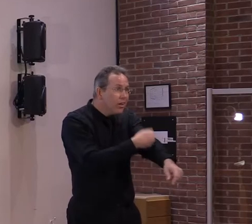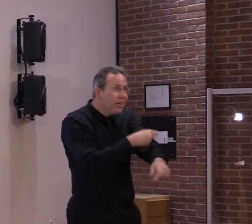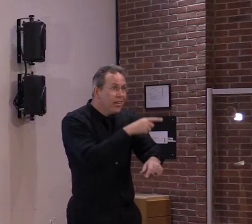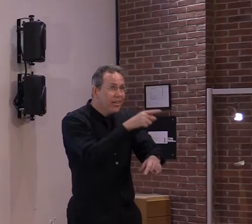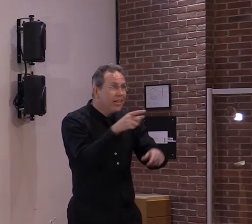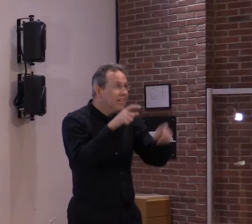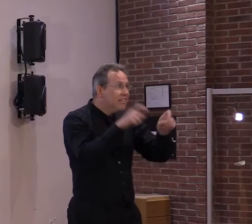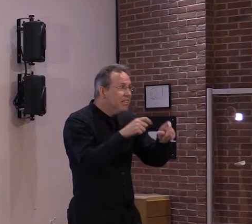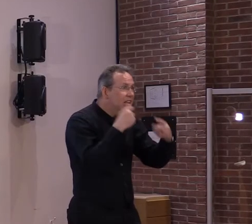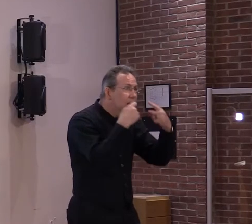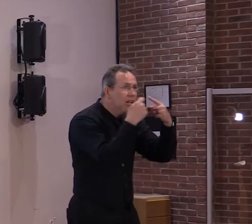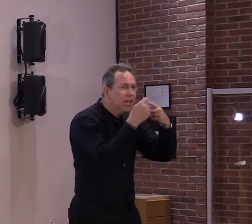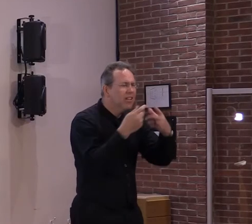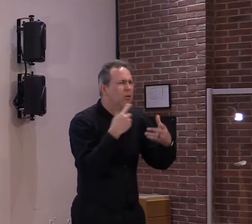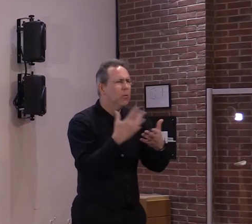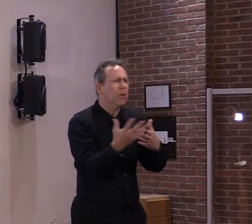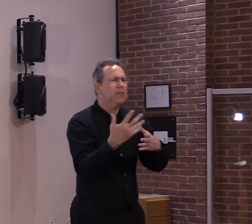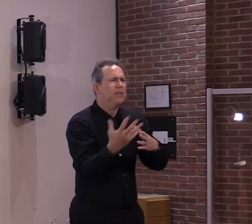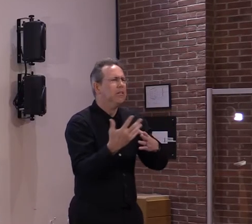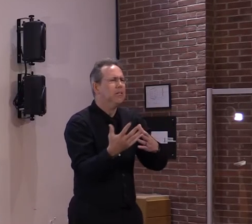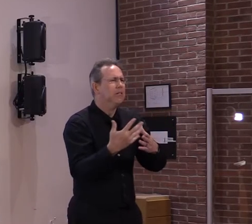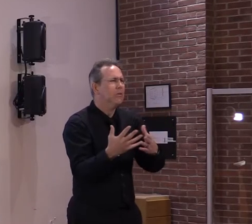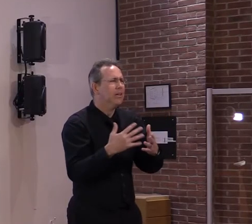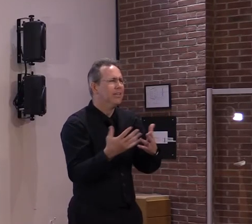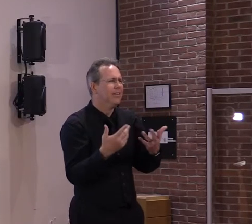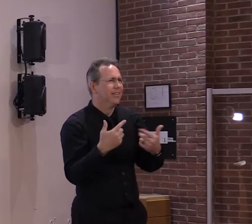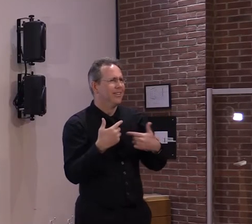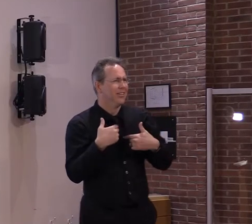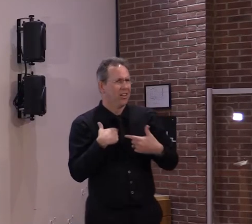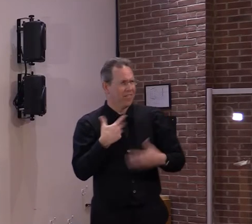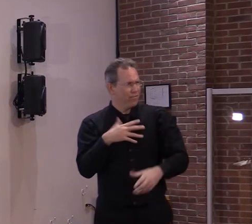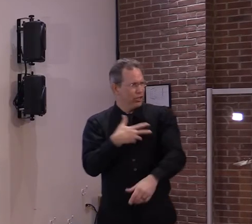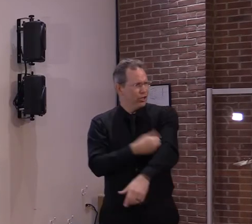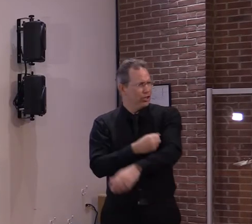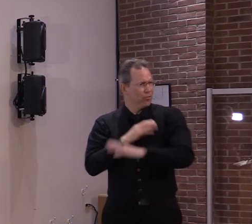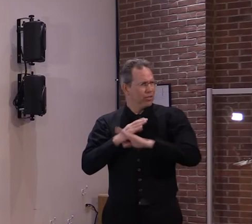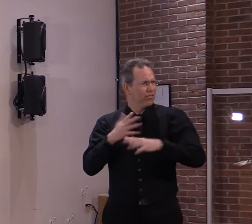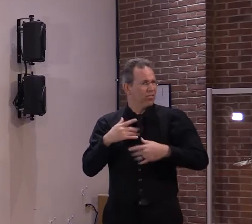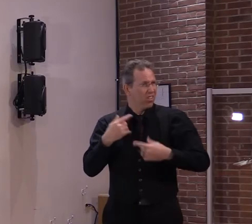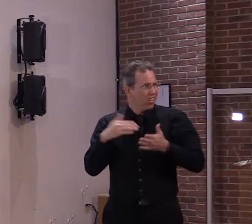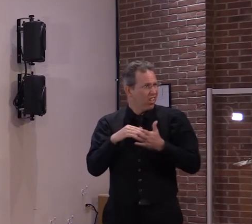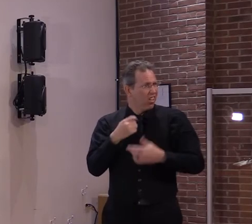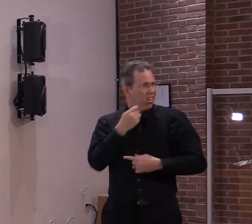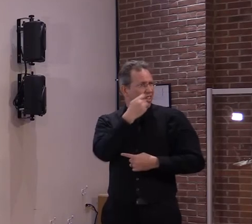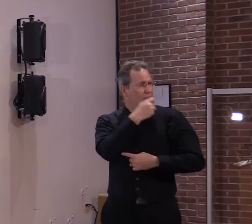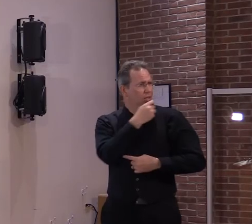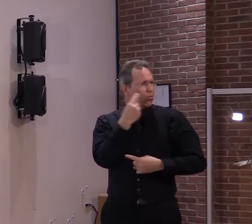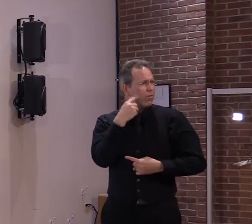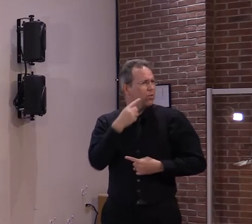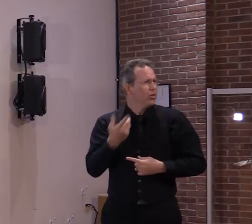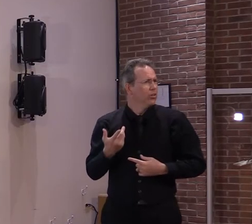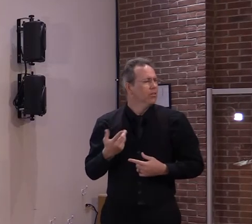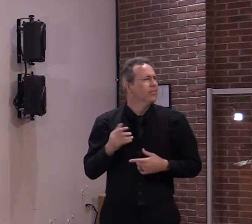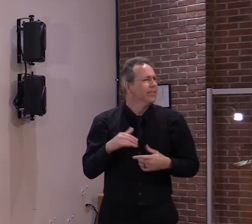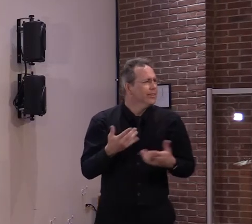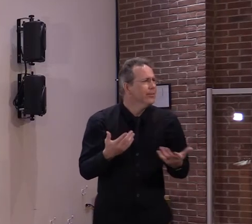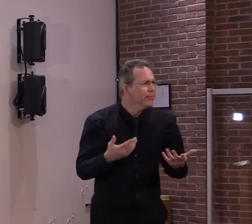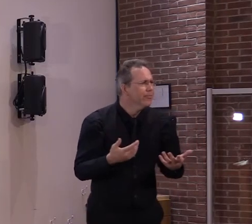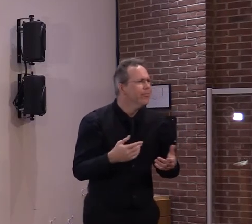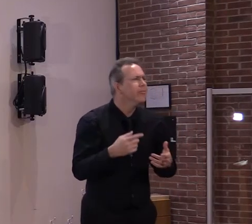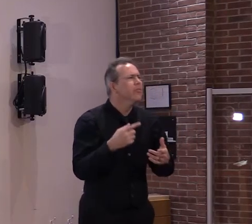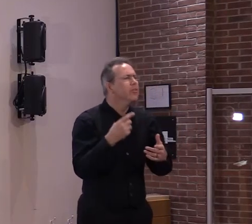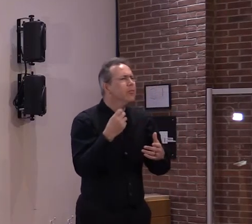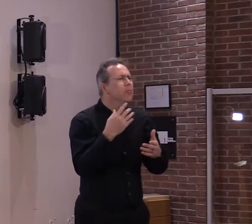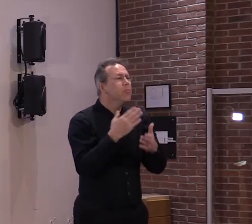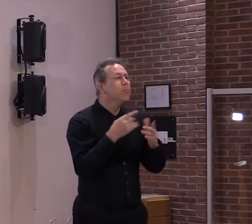is. More importantly, we want to know, out of people who have been fully vaccinated, does anyone end up in the hospital?